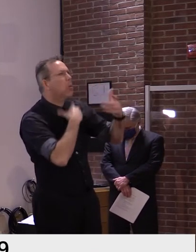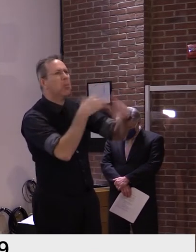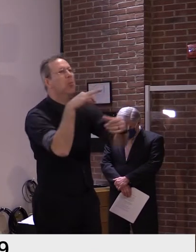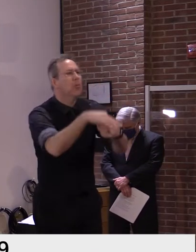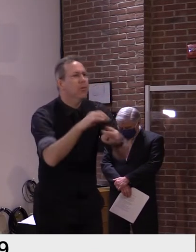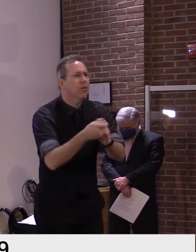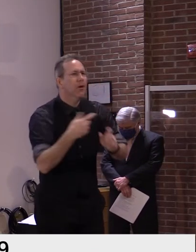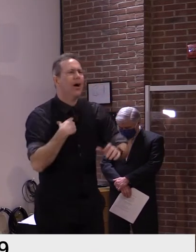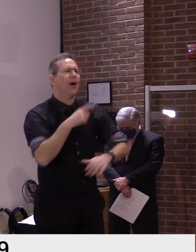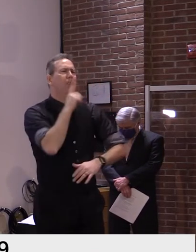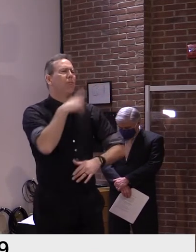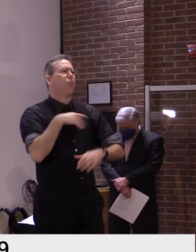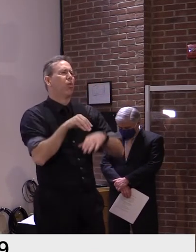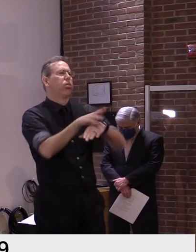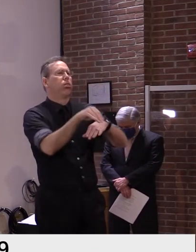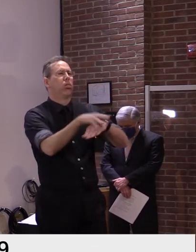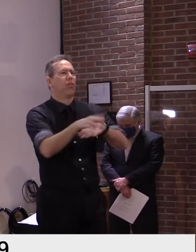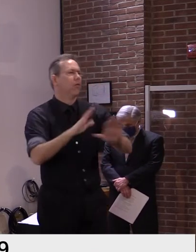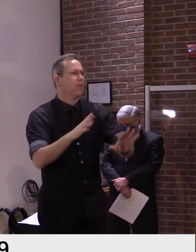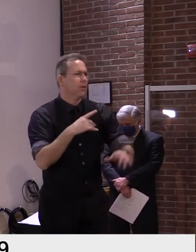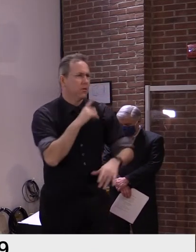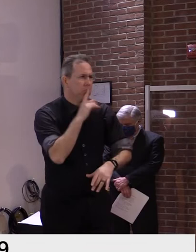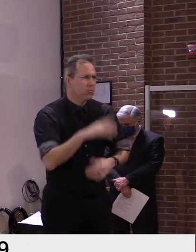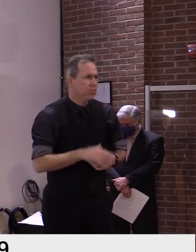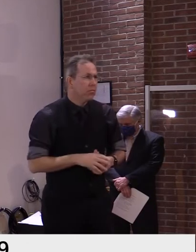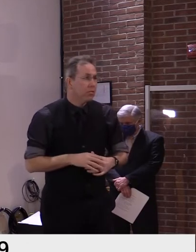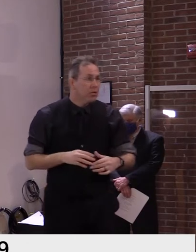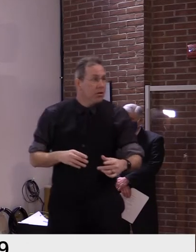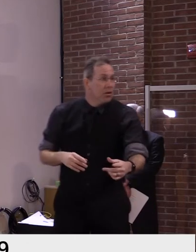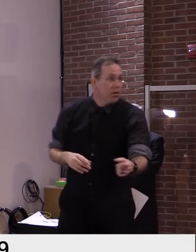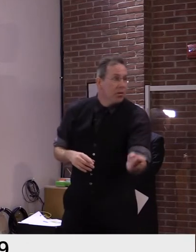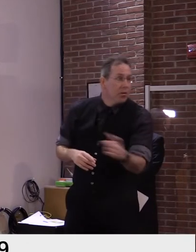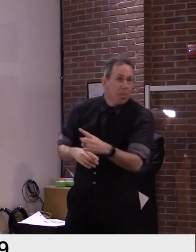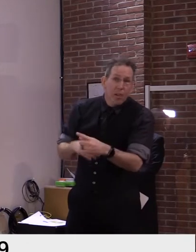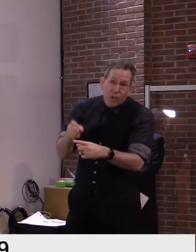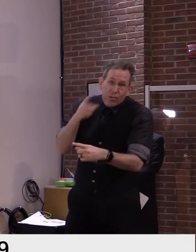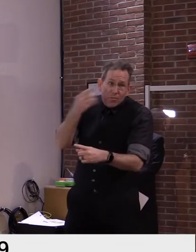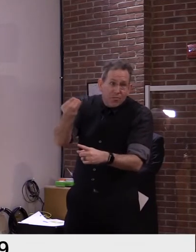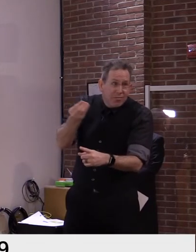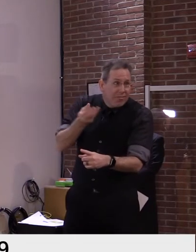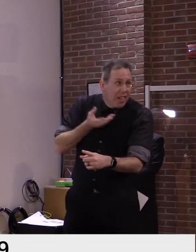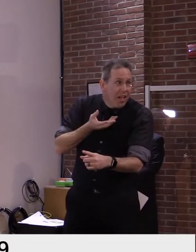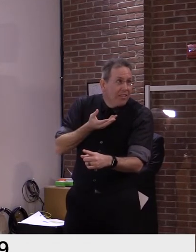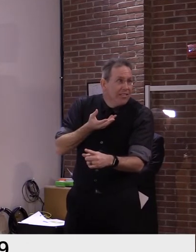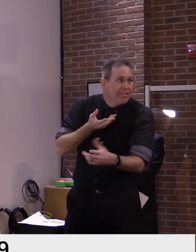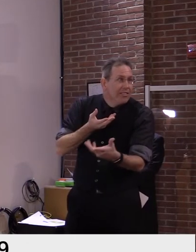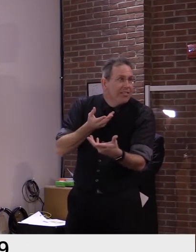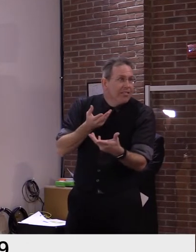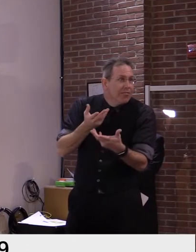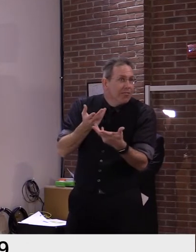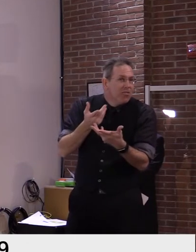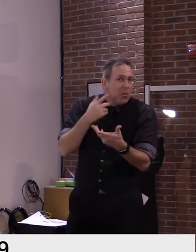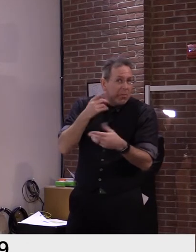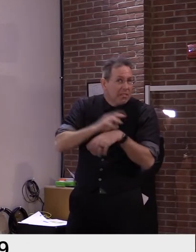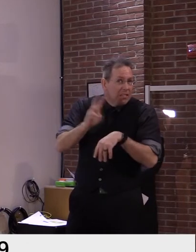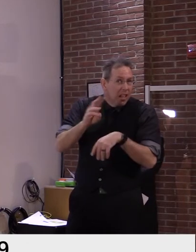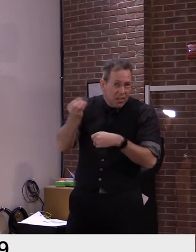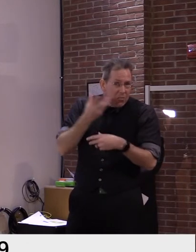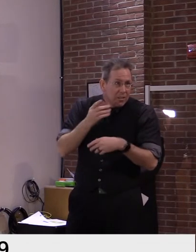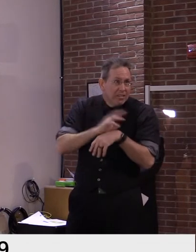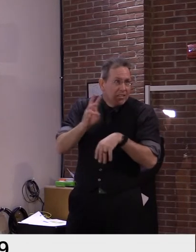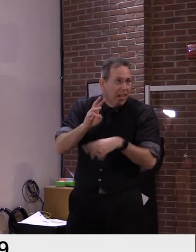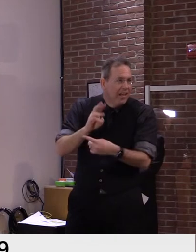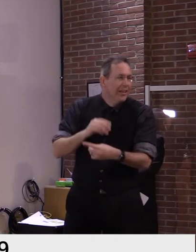Would you let Stuart and I know by 5 or 6 o'clock, maybe his broadcast time? I'll let you know the next press